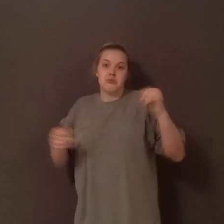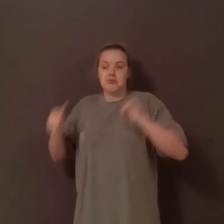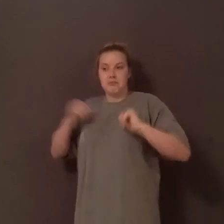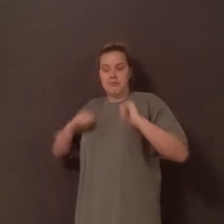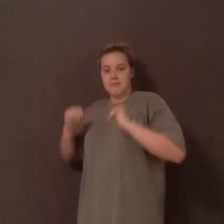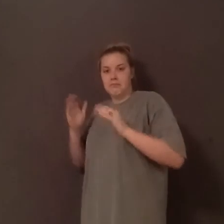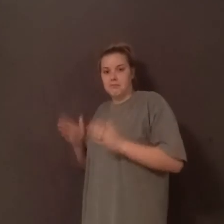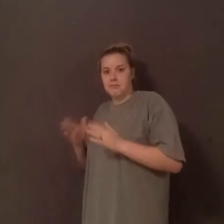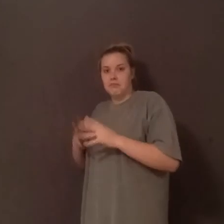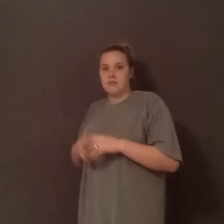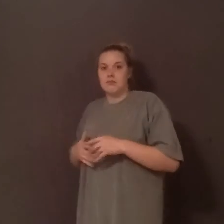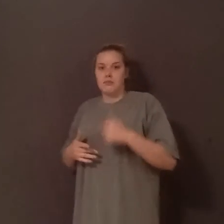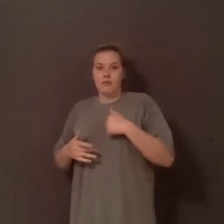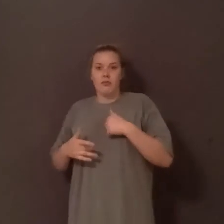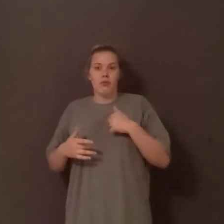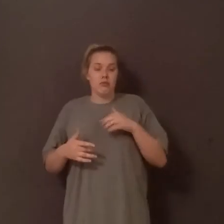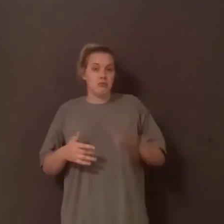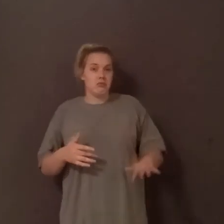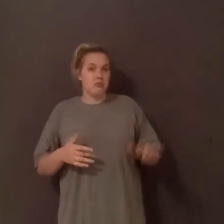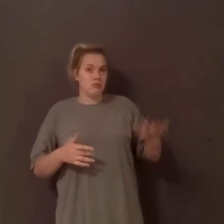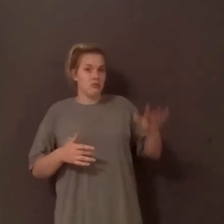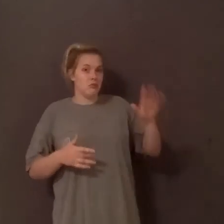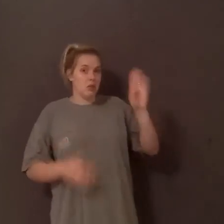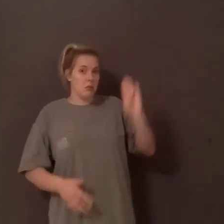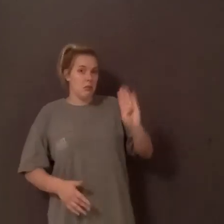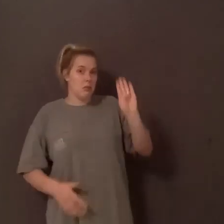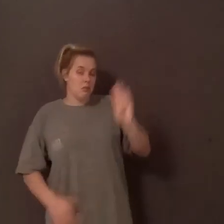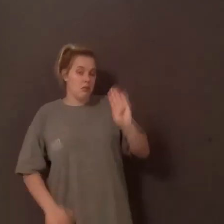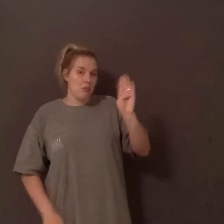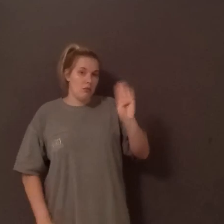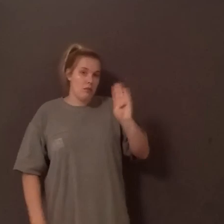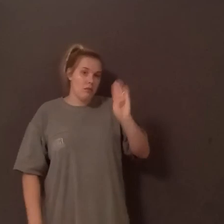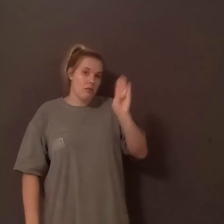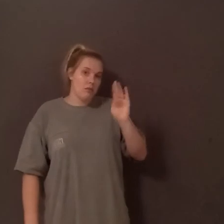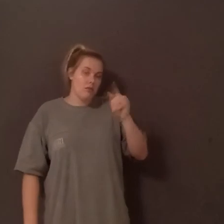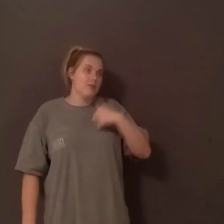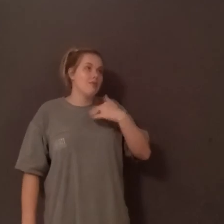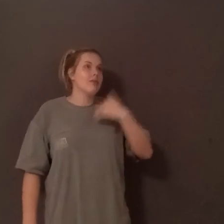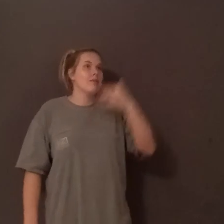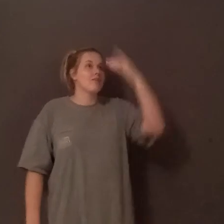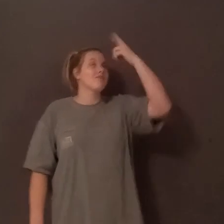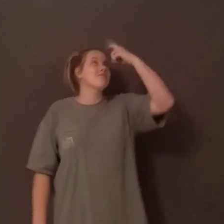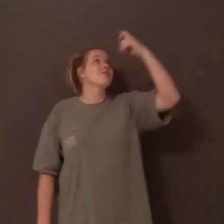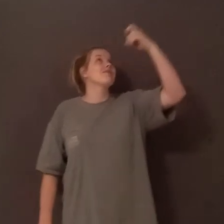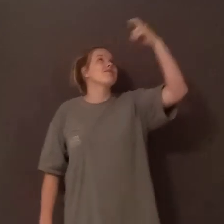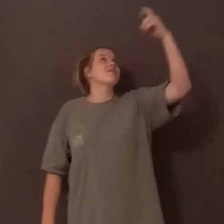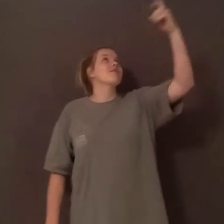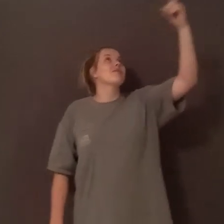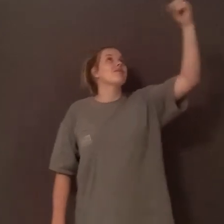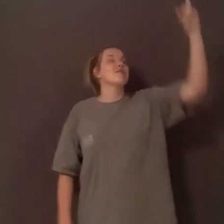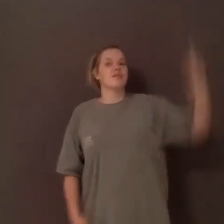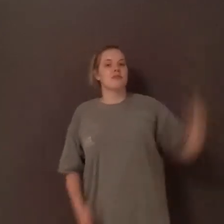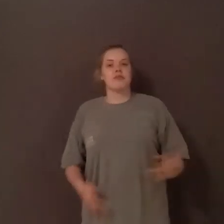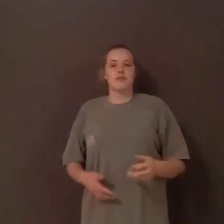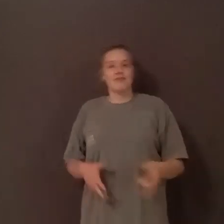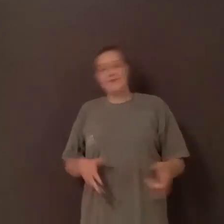up in Boston, small town boy, and with big town dreams, so I decided, to just take the leap to Hollywood and become an